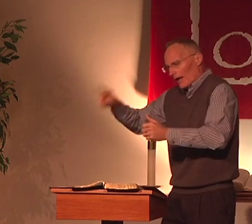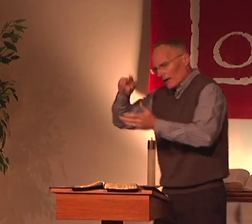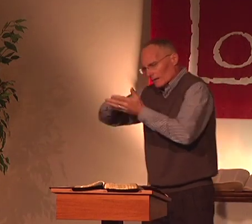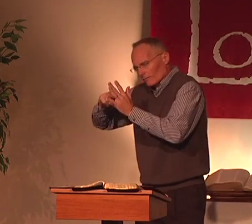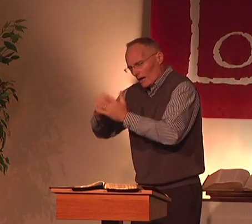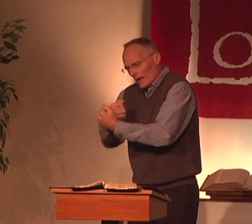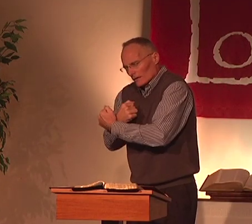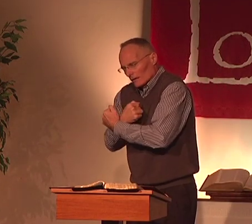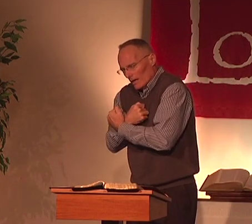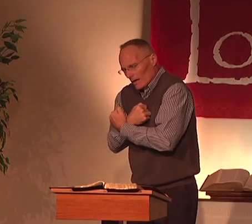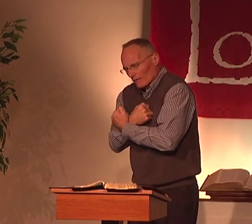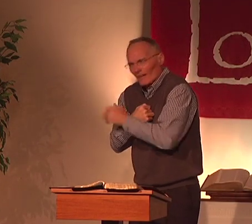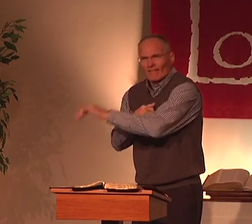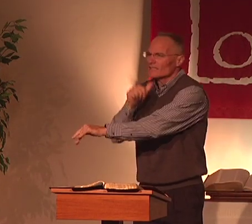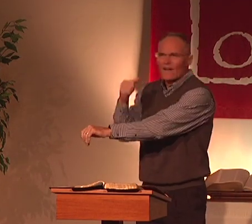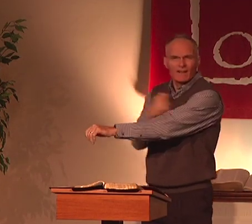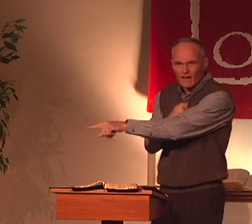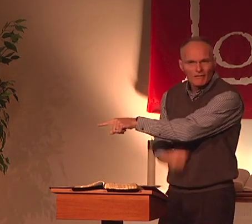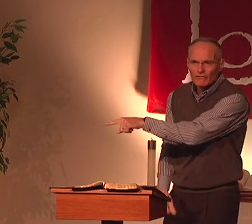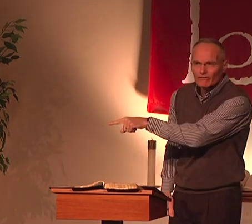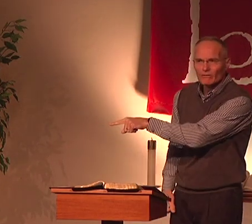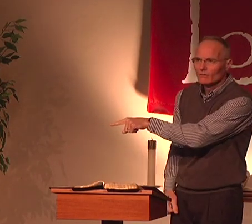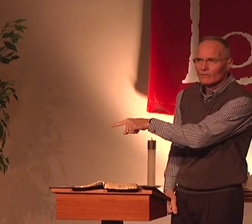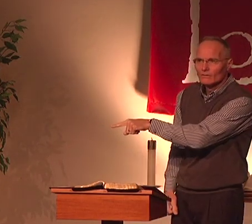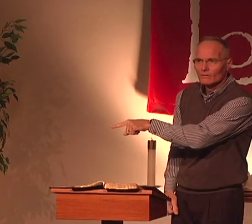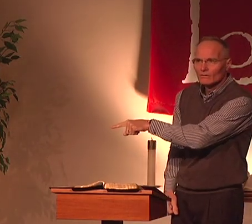How they define love That's not love